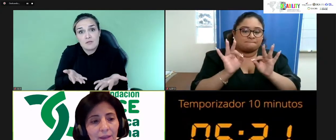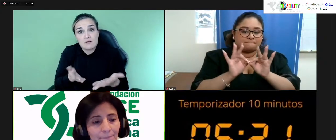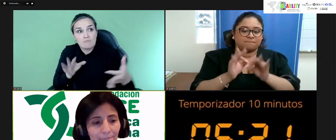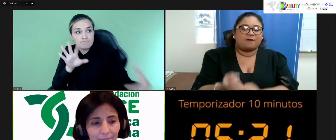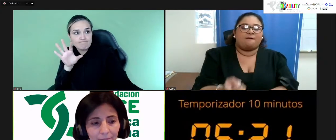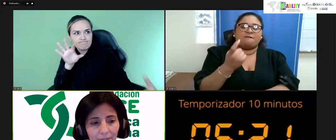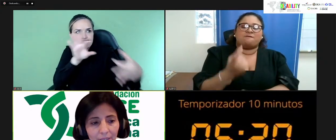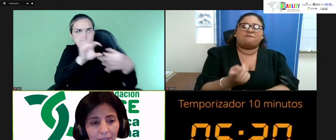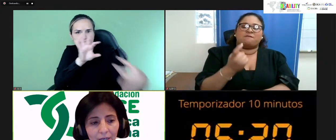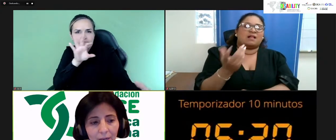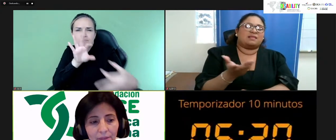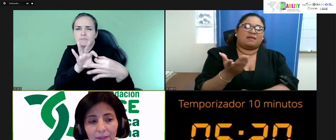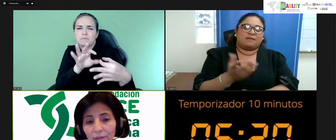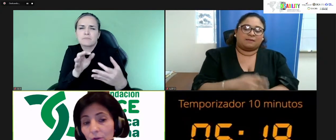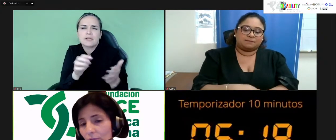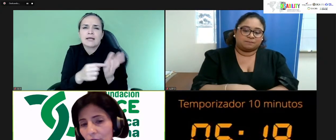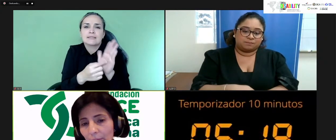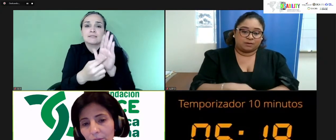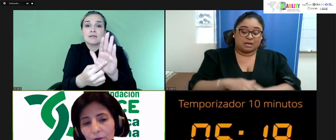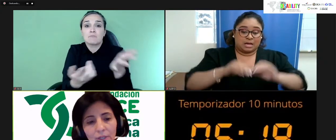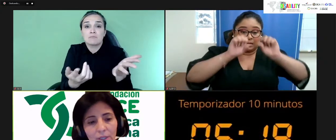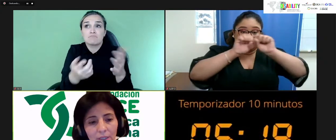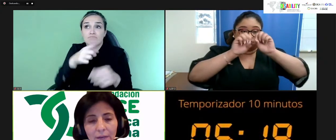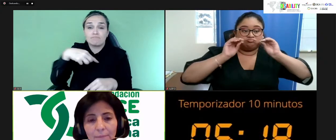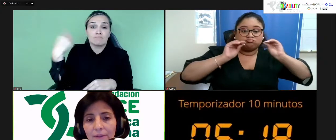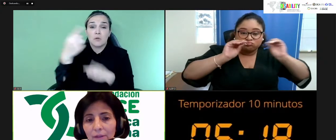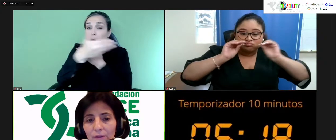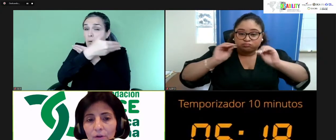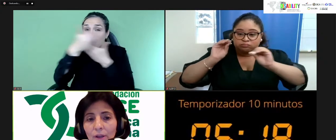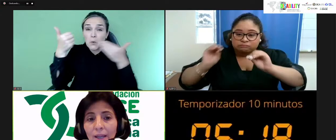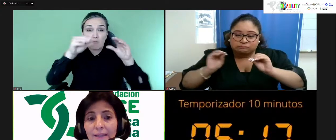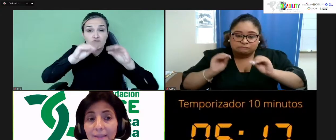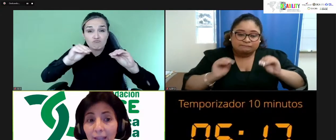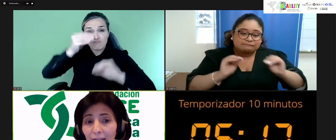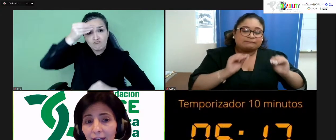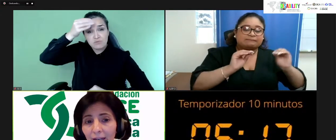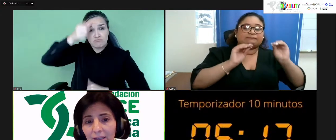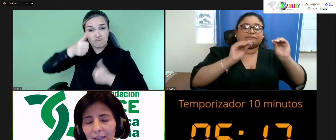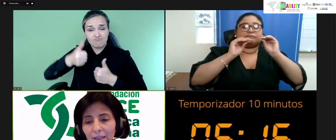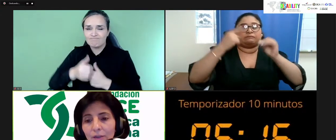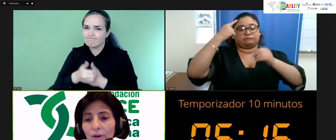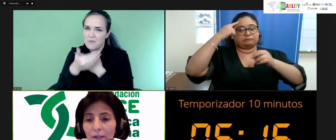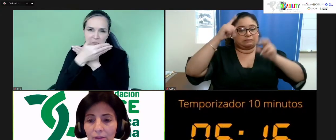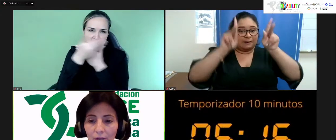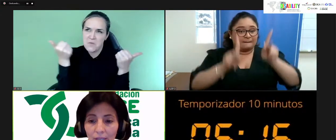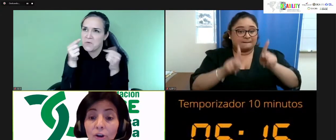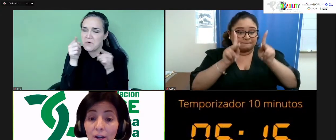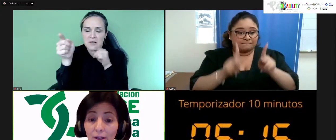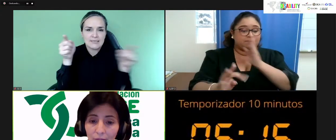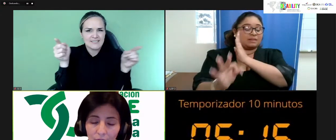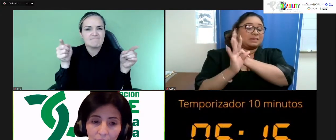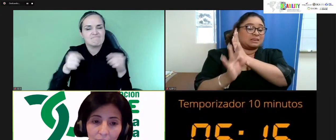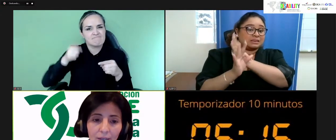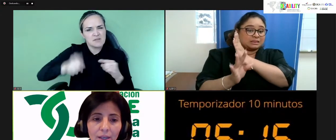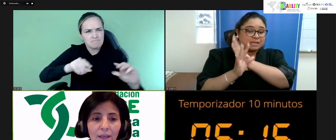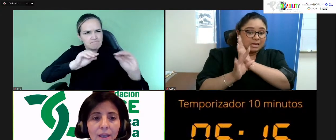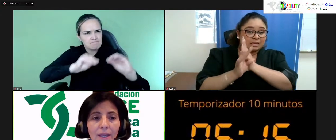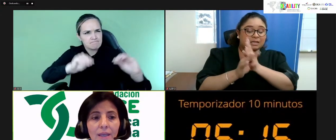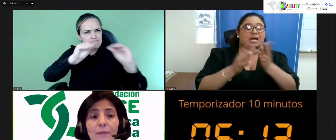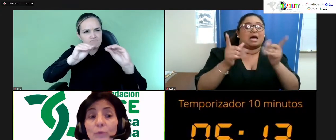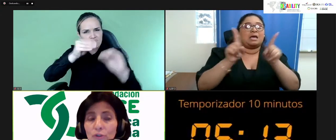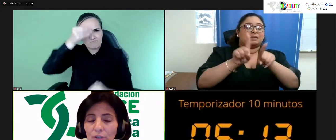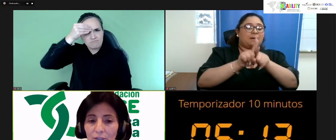important aspects to be dealt with as the lack of training technical training